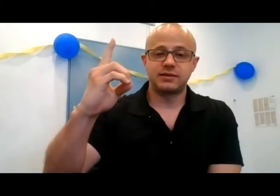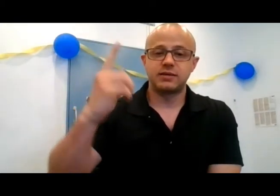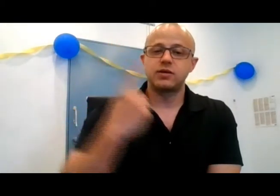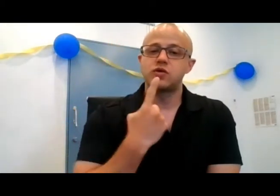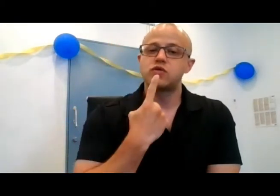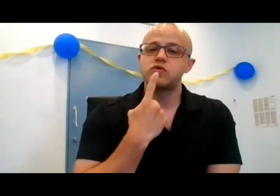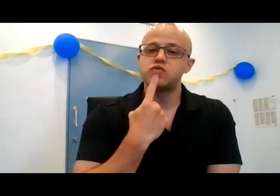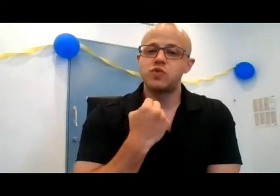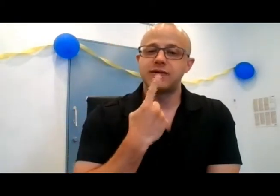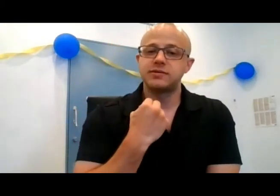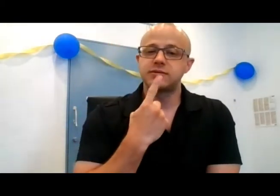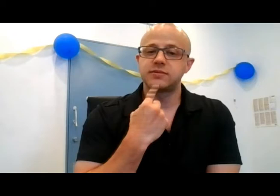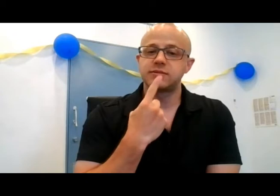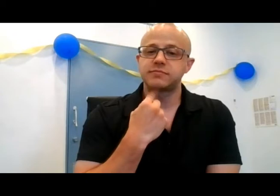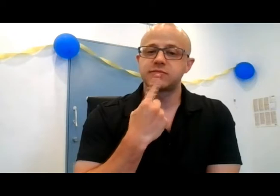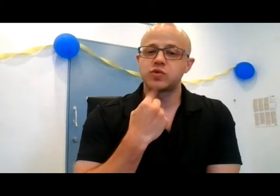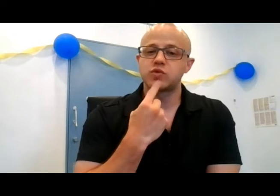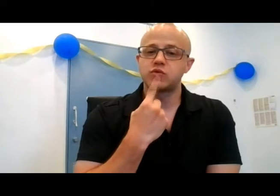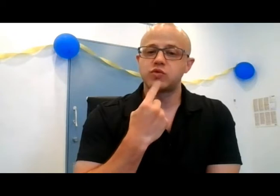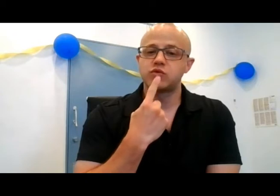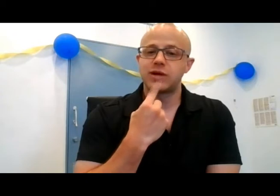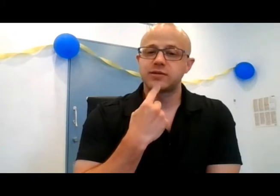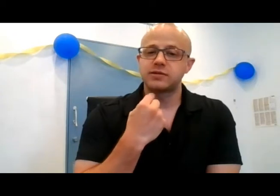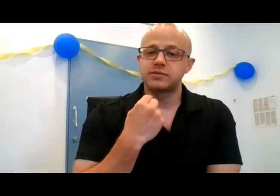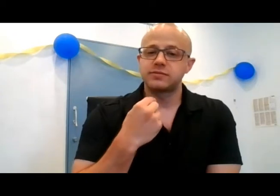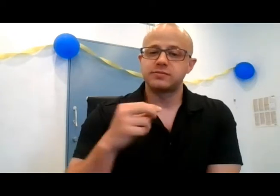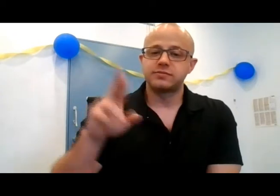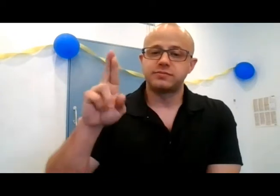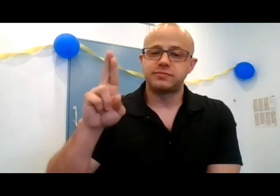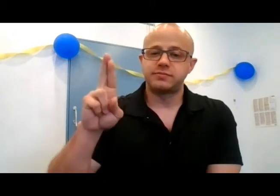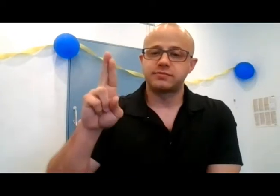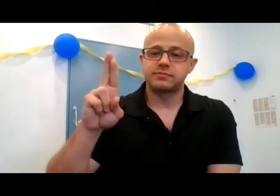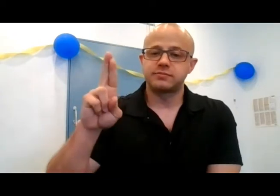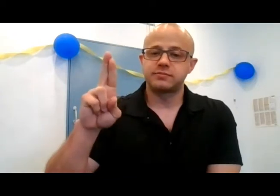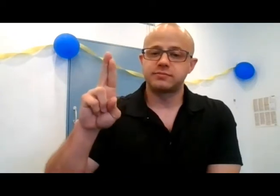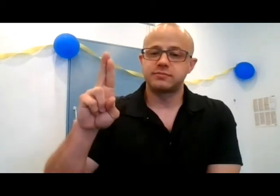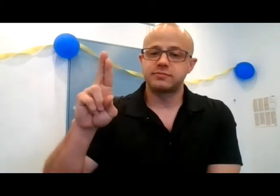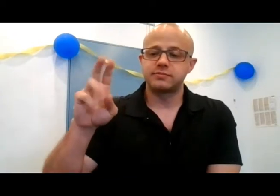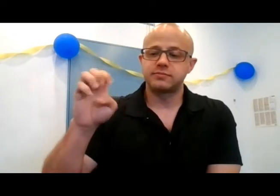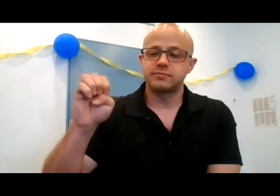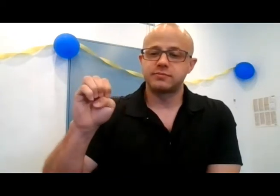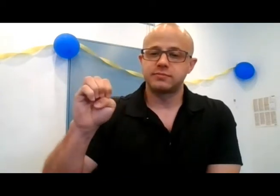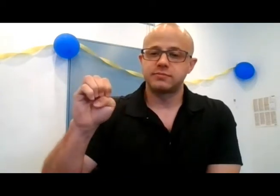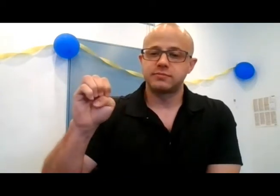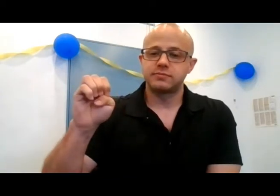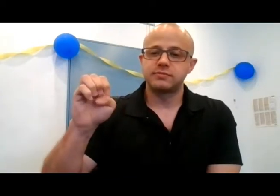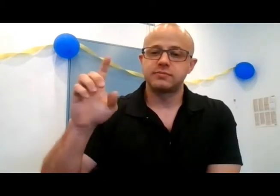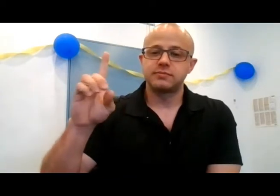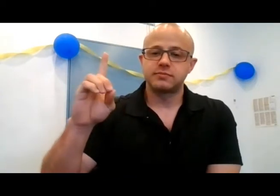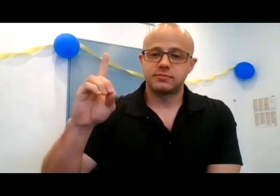So red, R-E-D, red, this is a sign for red.